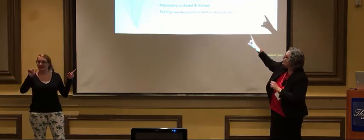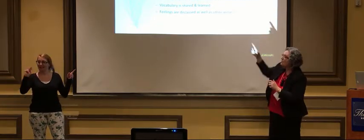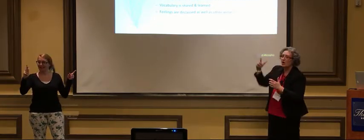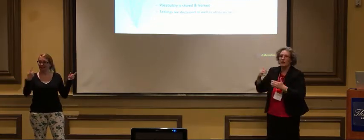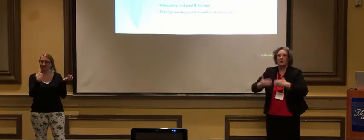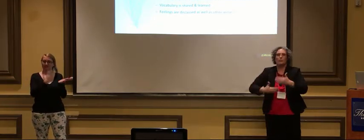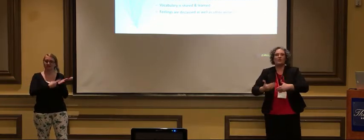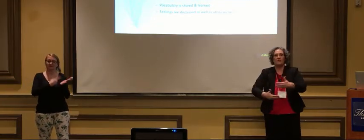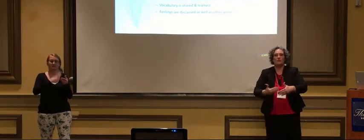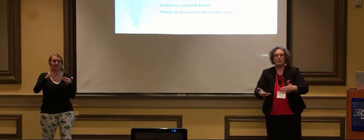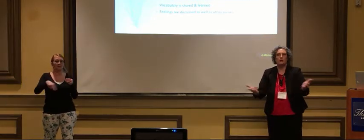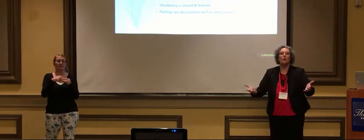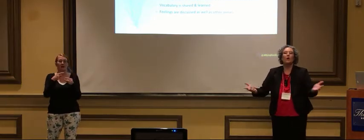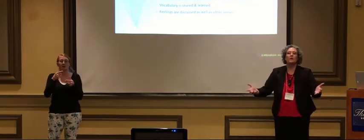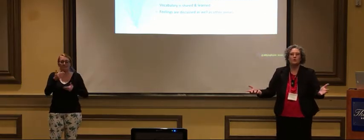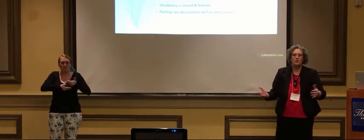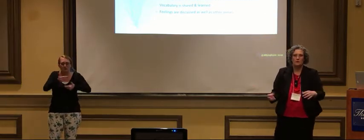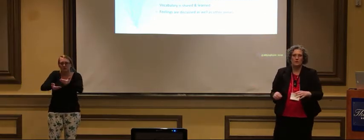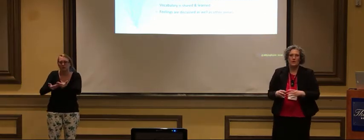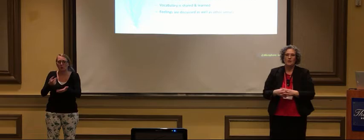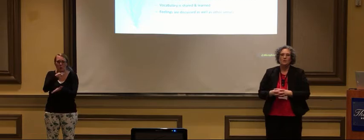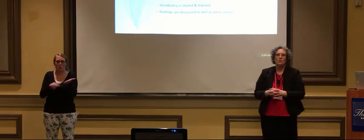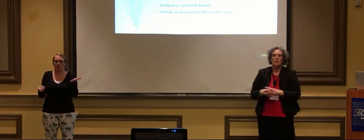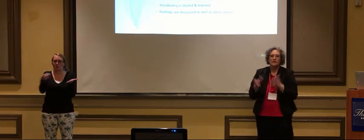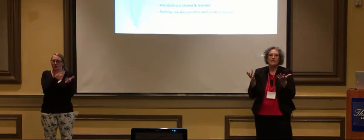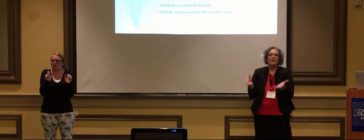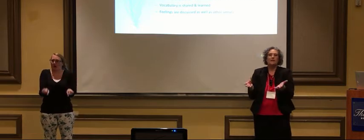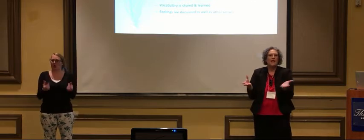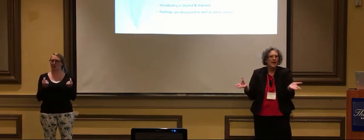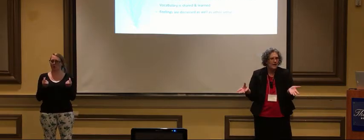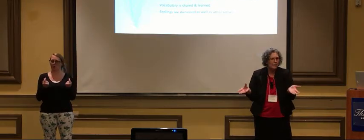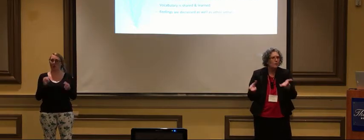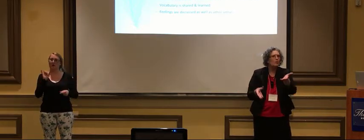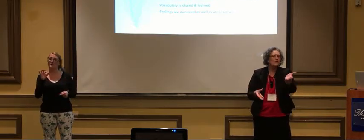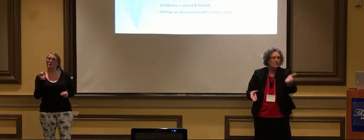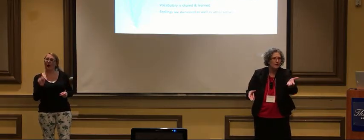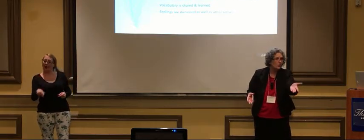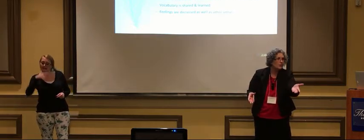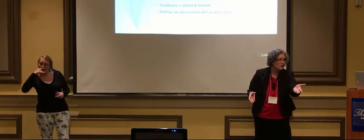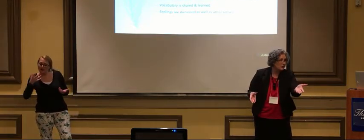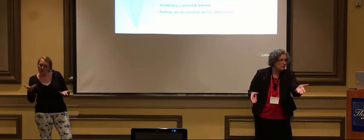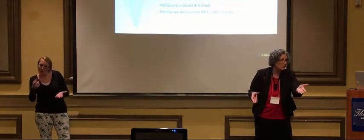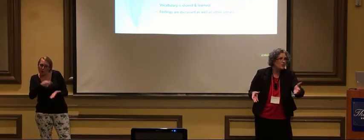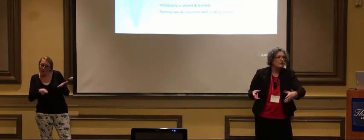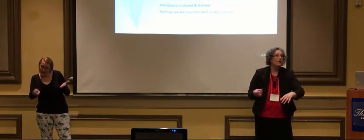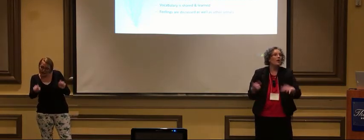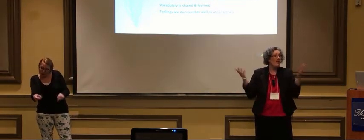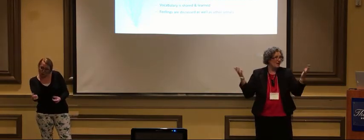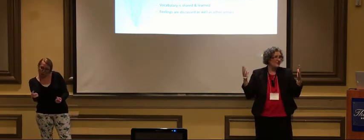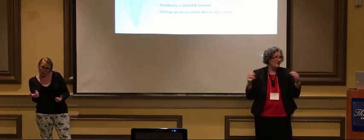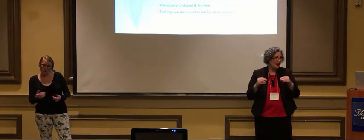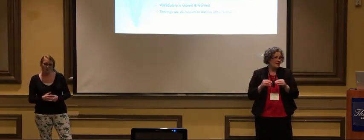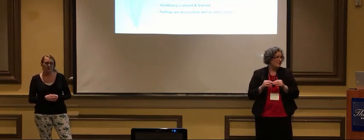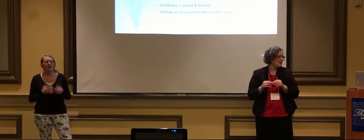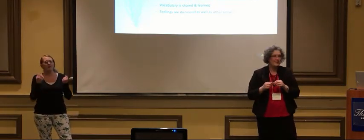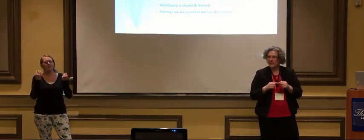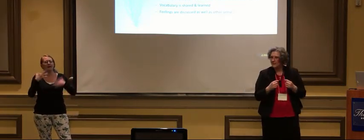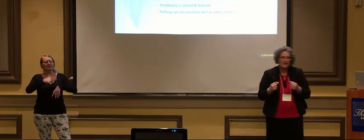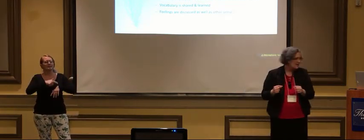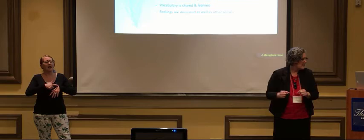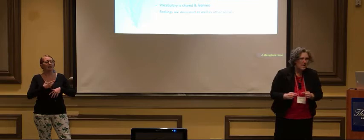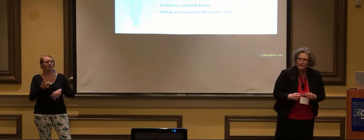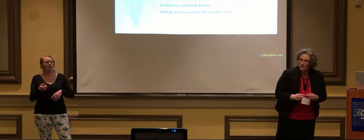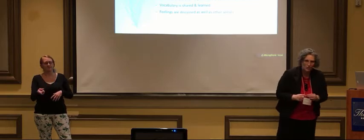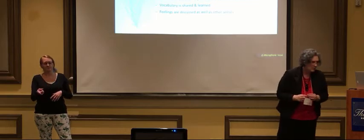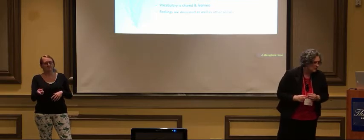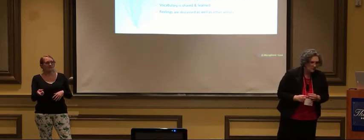we were talking about procedure. You know, what can you do? When you ask kids, hey, what's something you can do? A lot of the times it's things